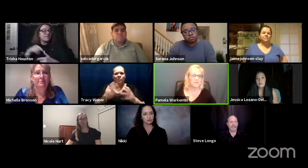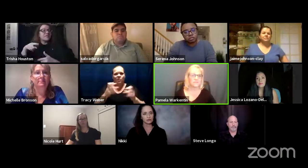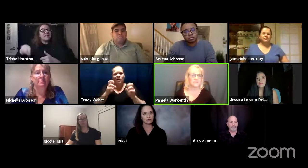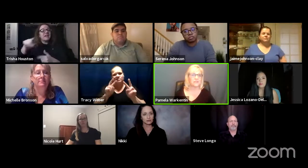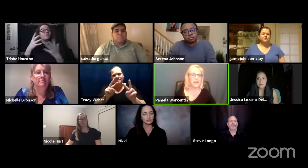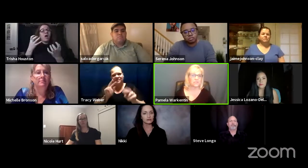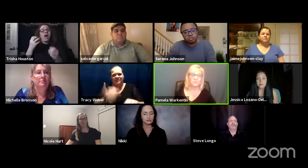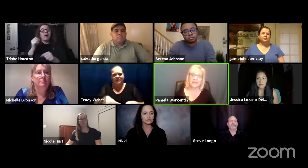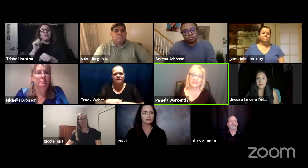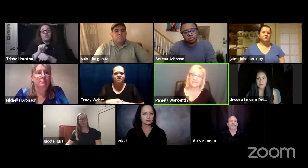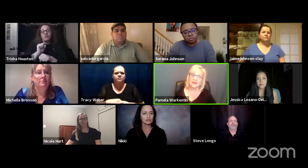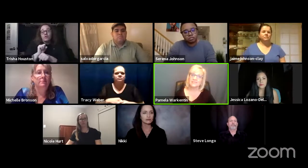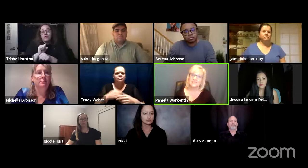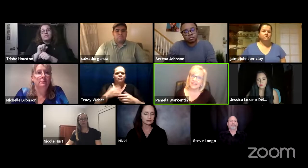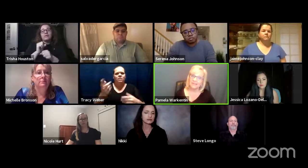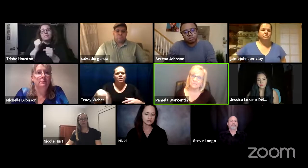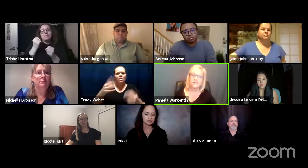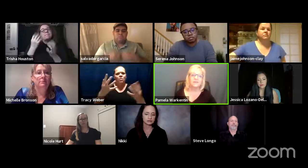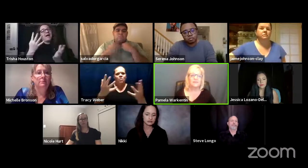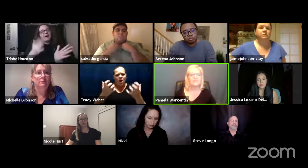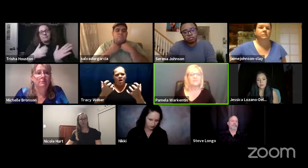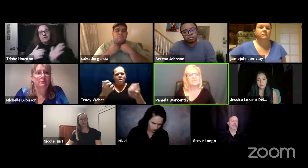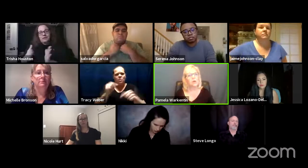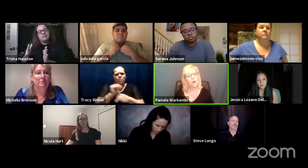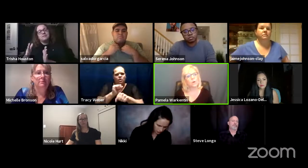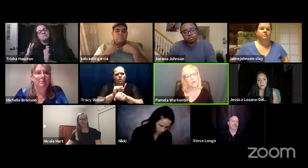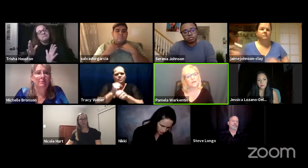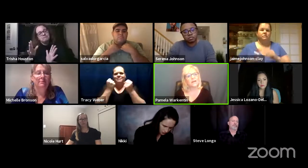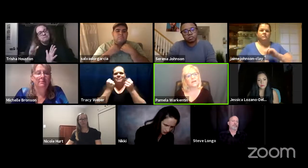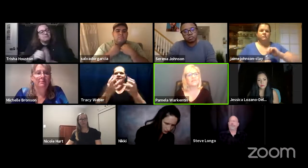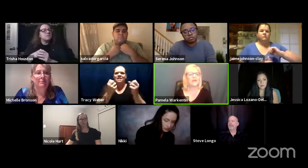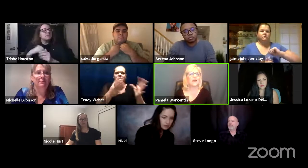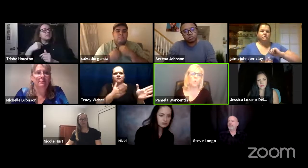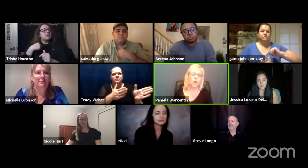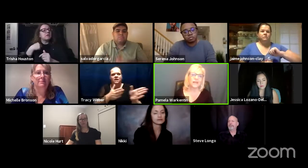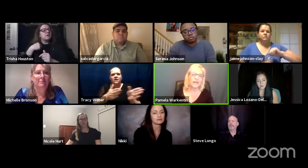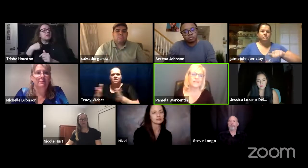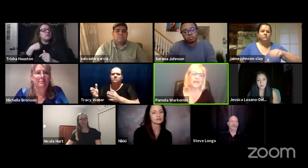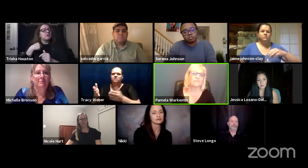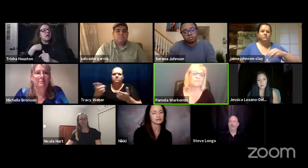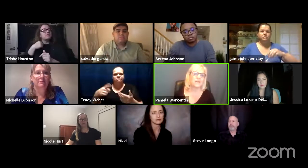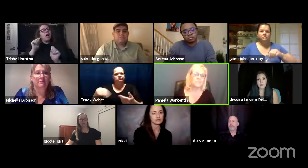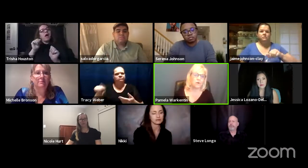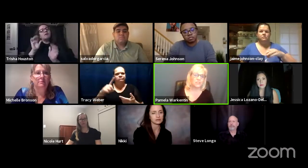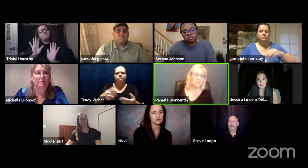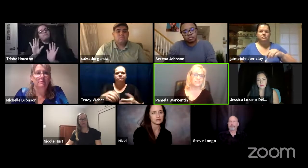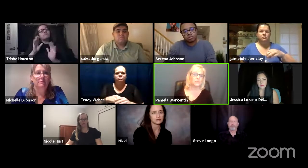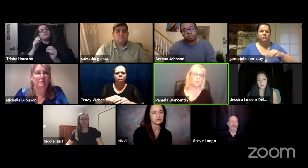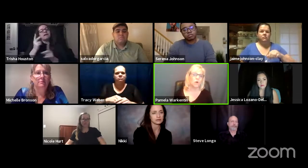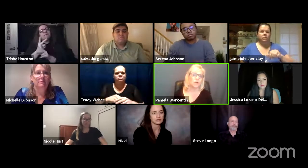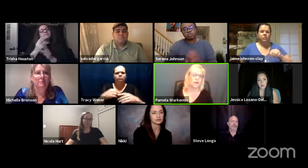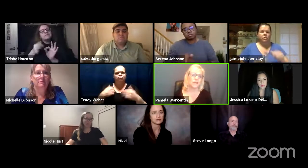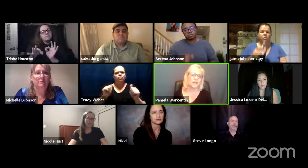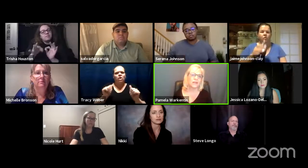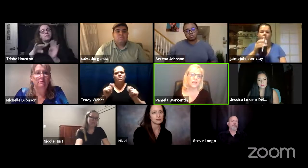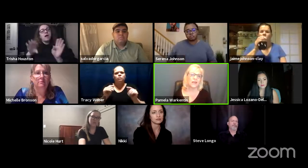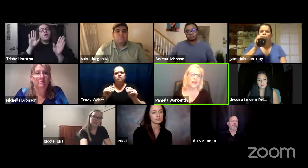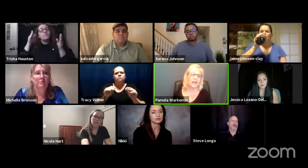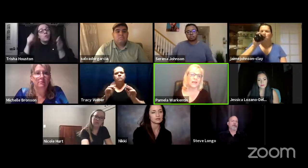face-to-face interaction, but that's not safe. So they are working, they have many projects in the work,